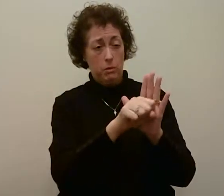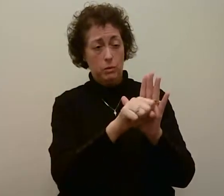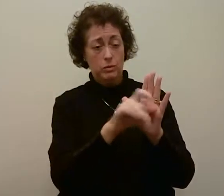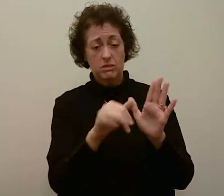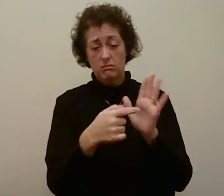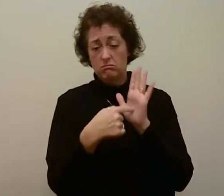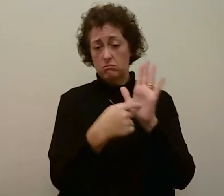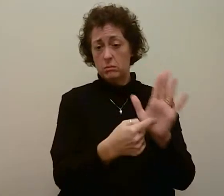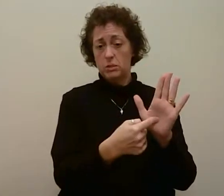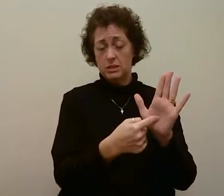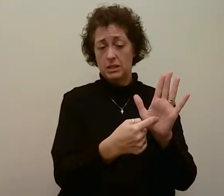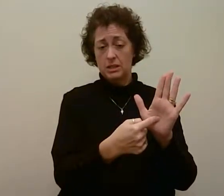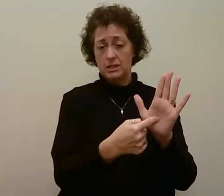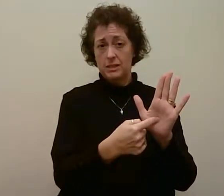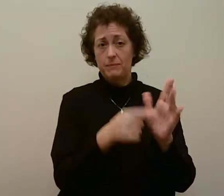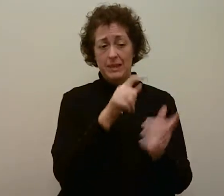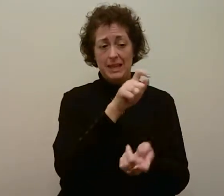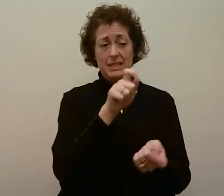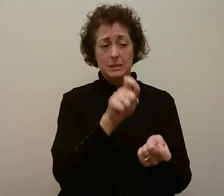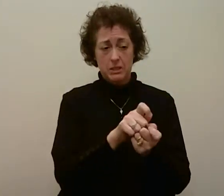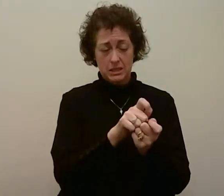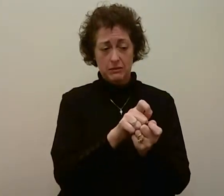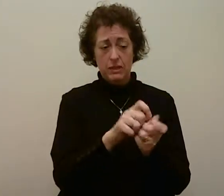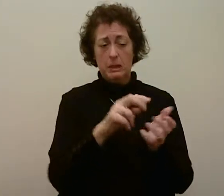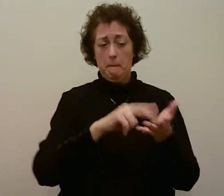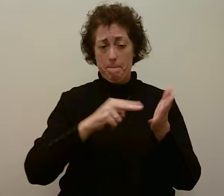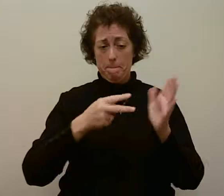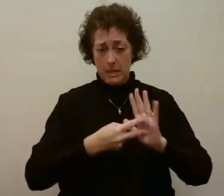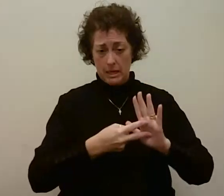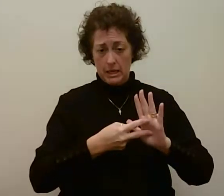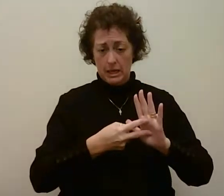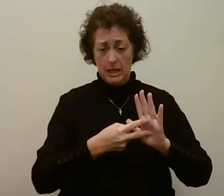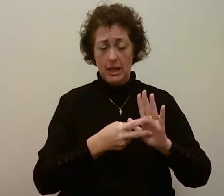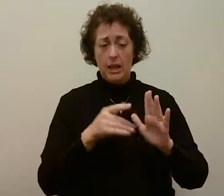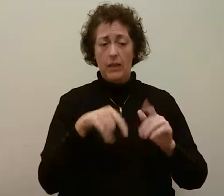represent a specific meaning that when put together as